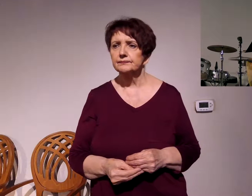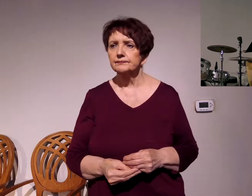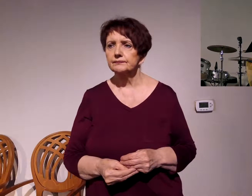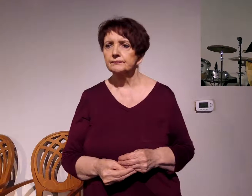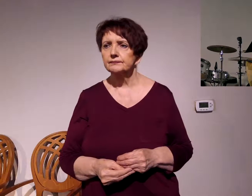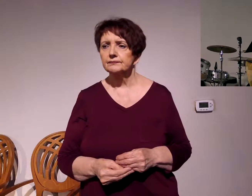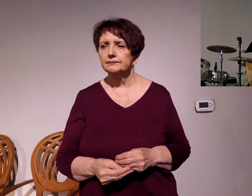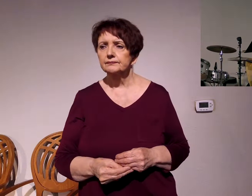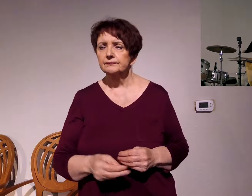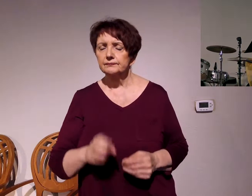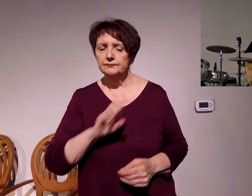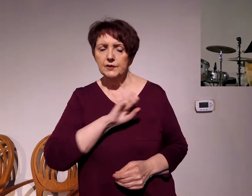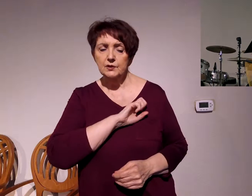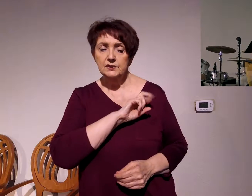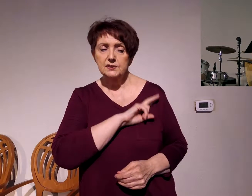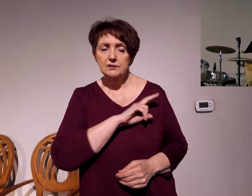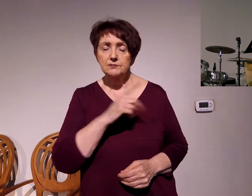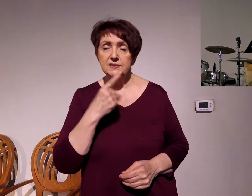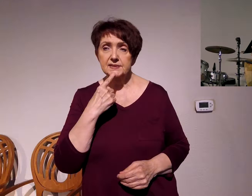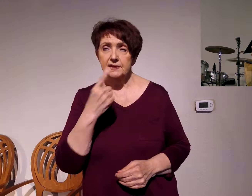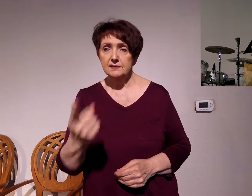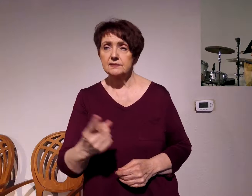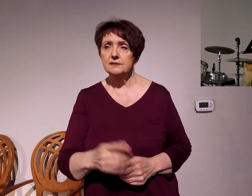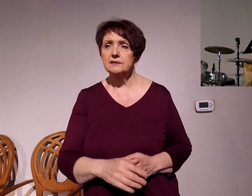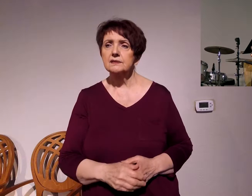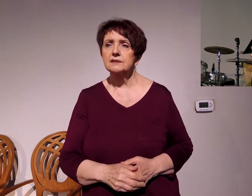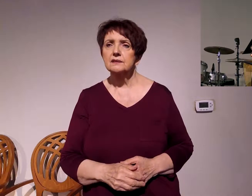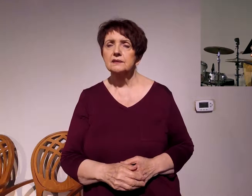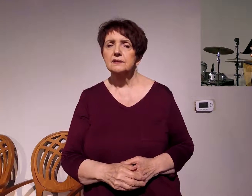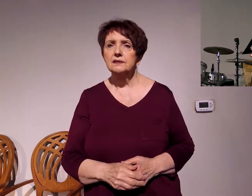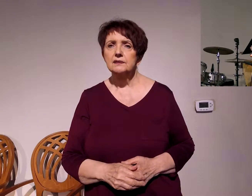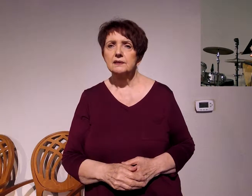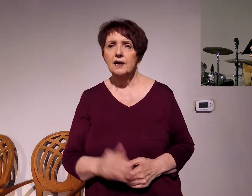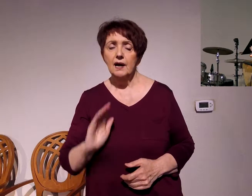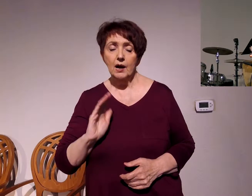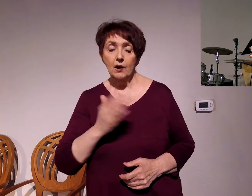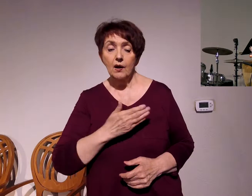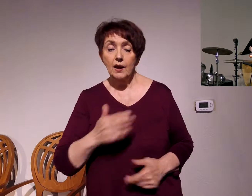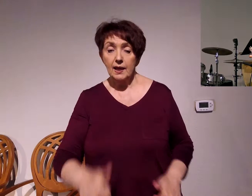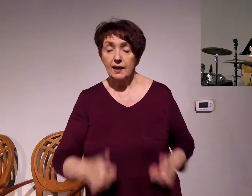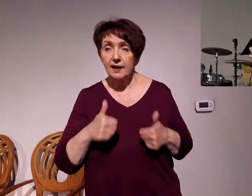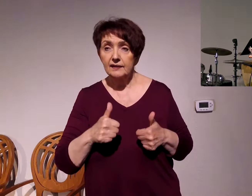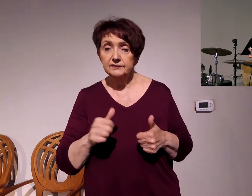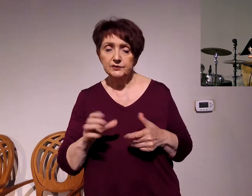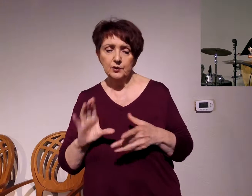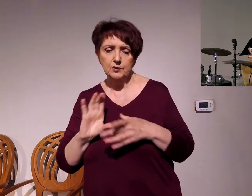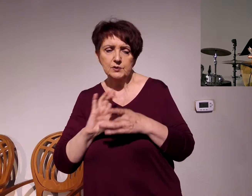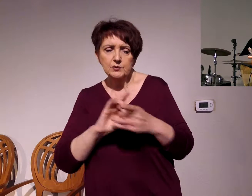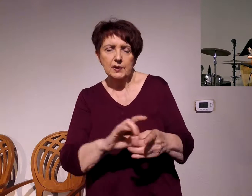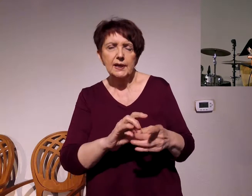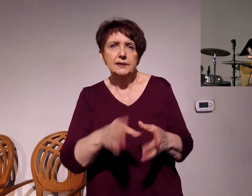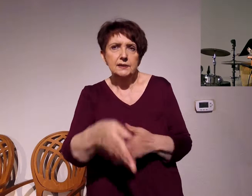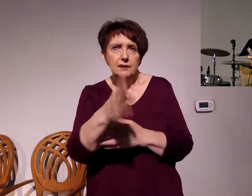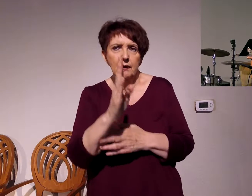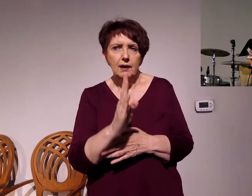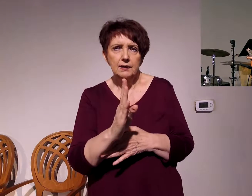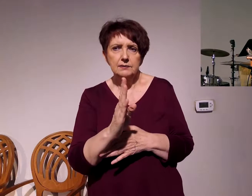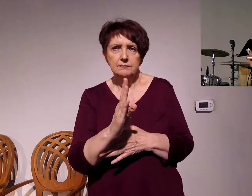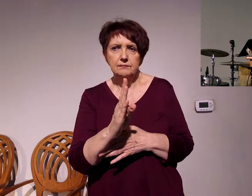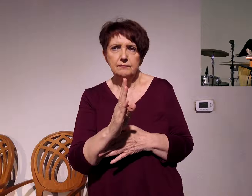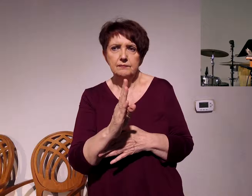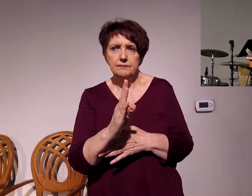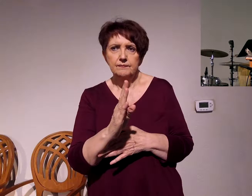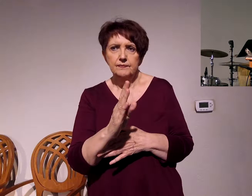old. Ernest Holmes tells us that our lives are so tied in with God,